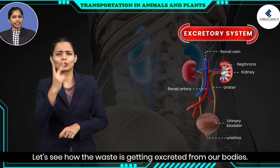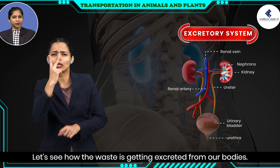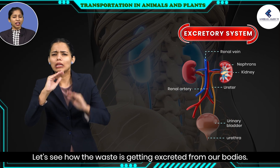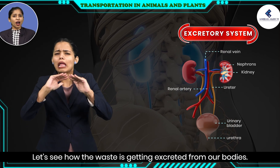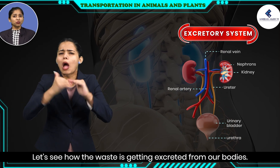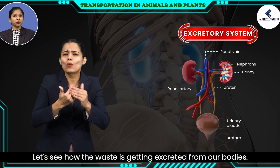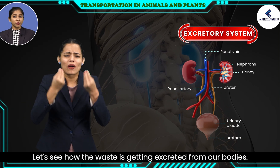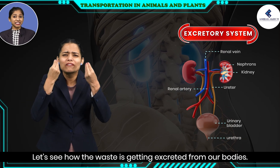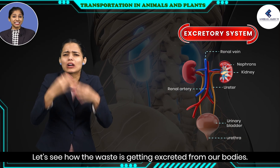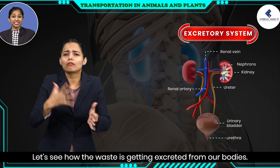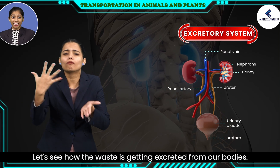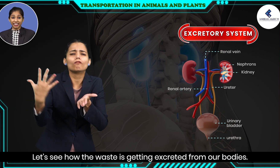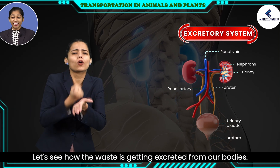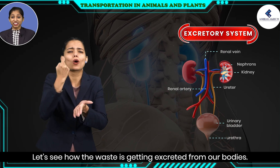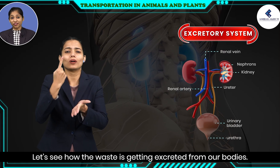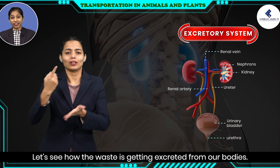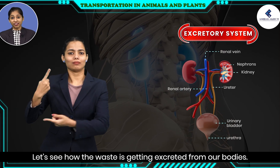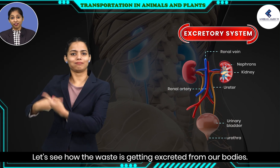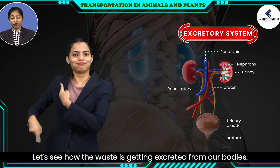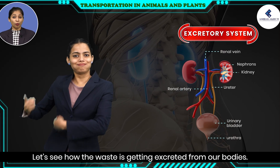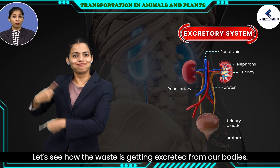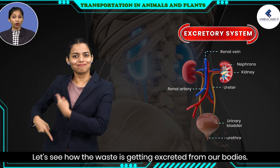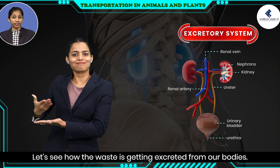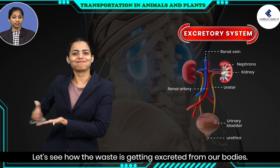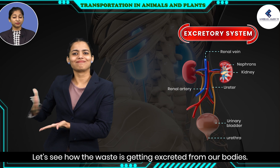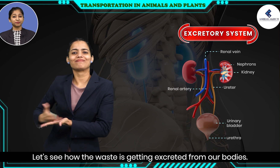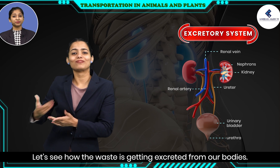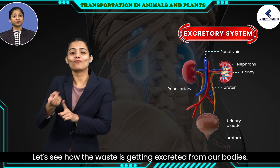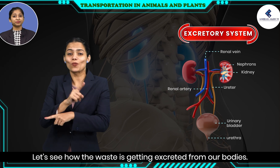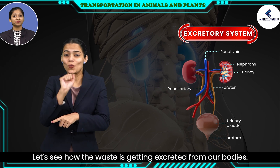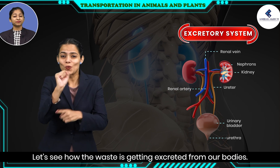Let's see how the waste is getting excreted from our body.